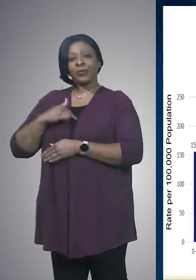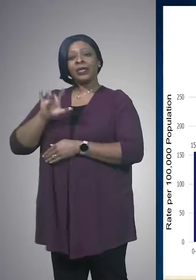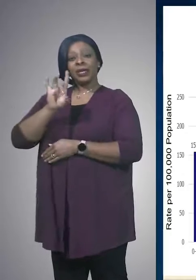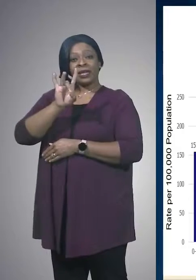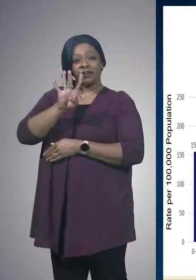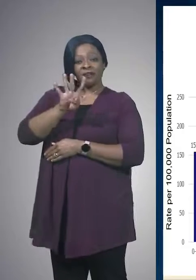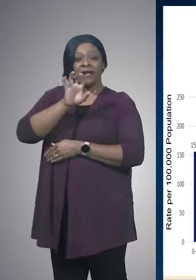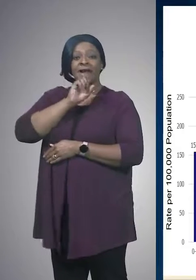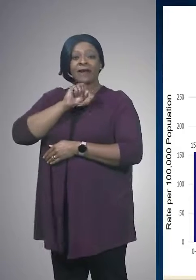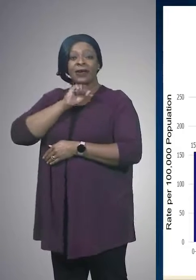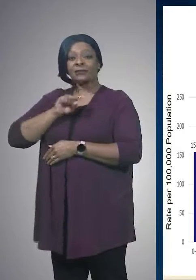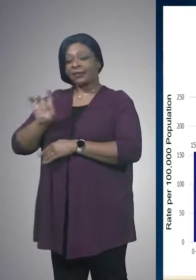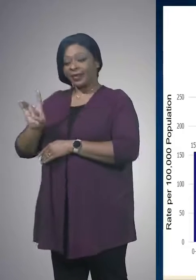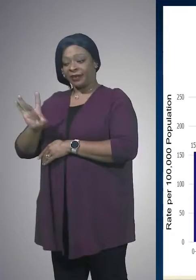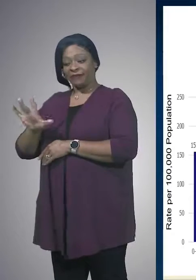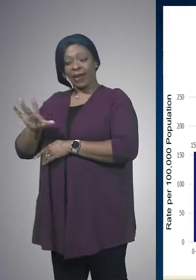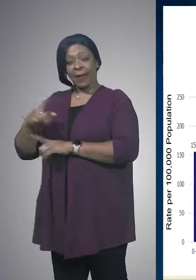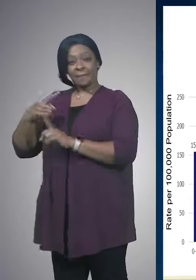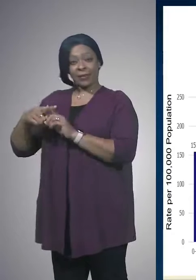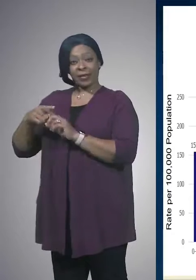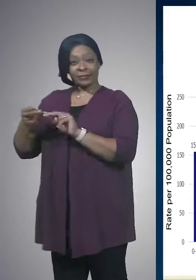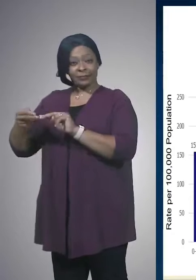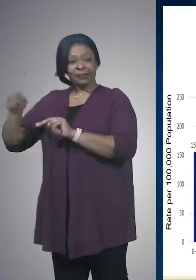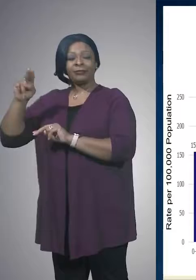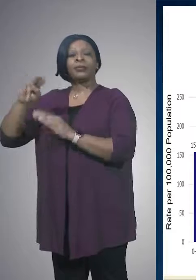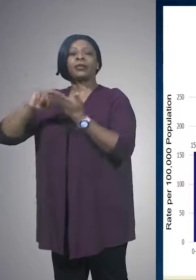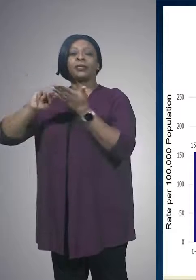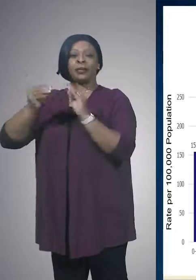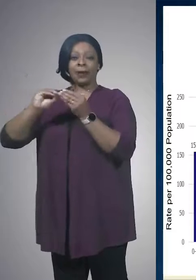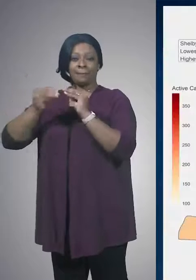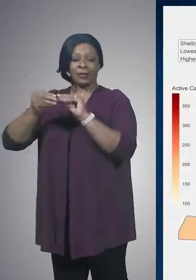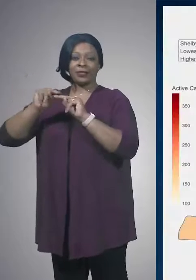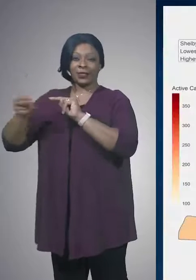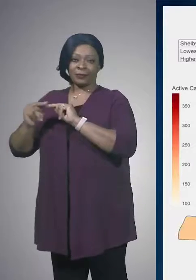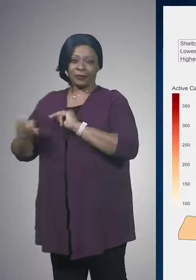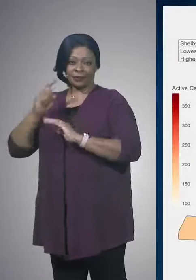84 age group and the 85 plus, where it's decreasing. Next slide.